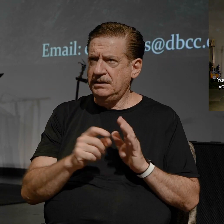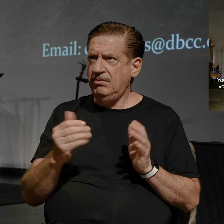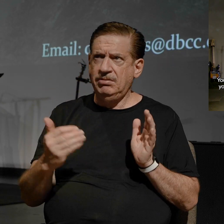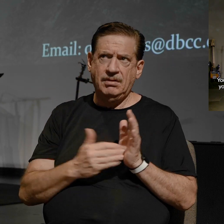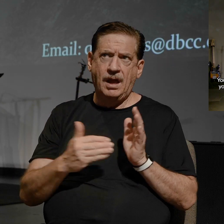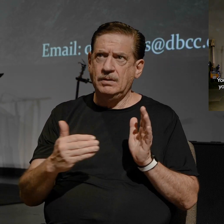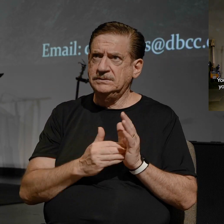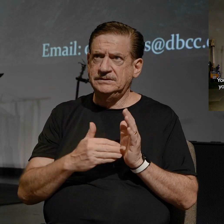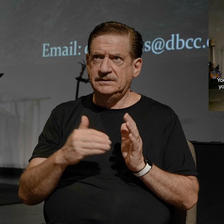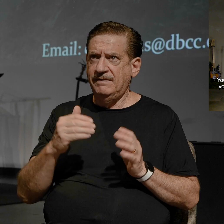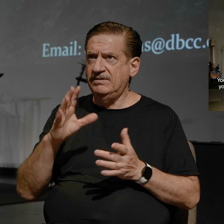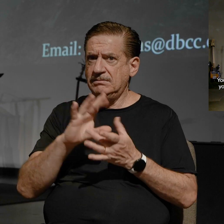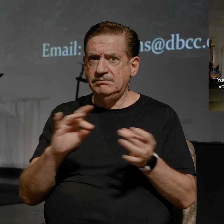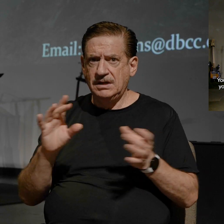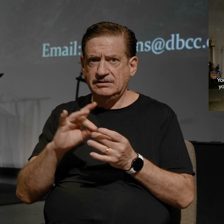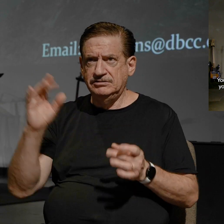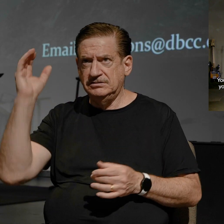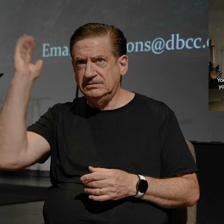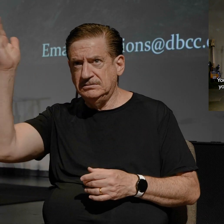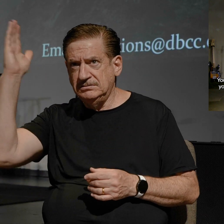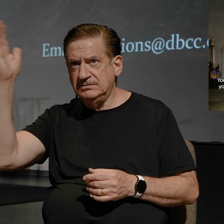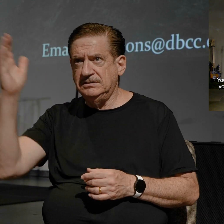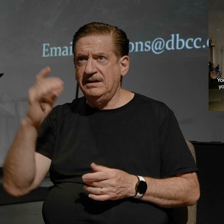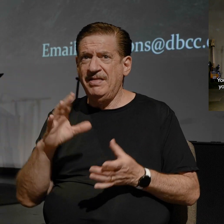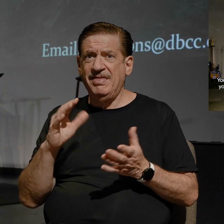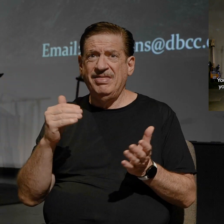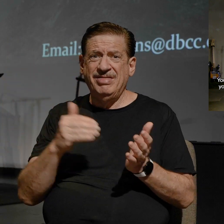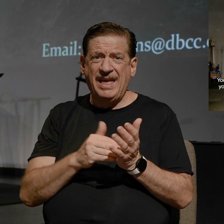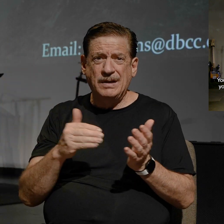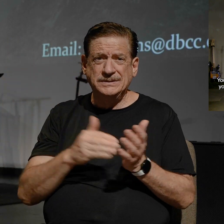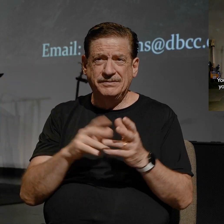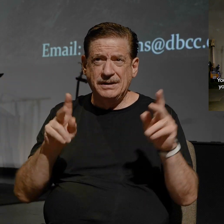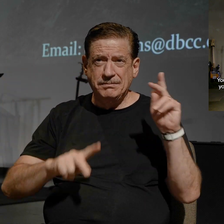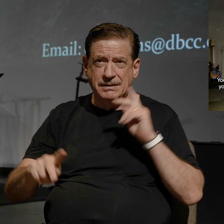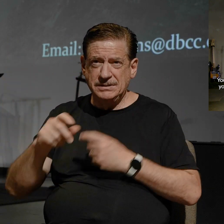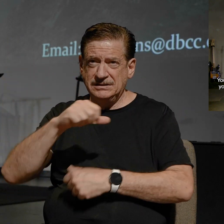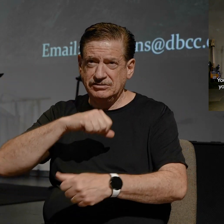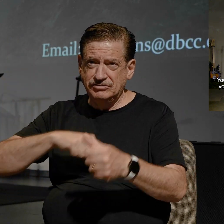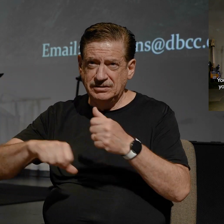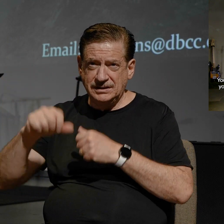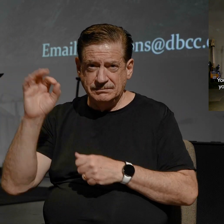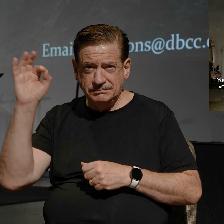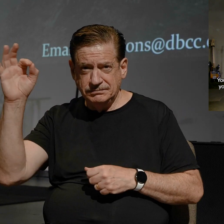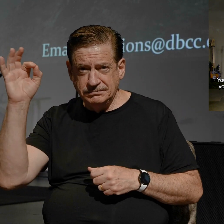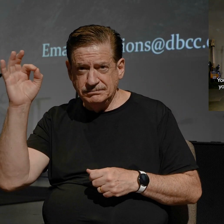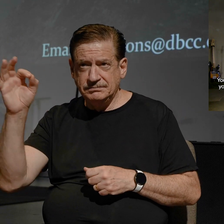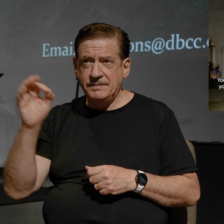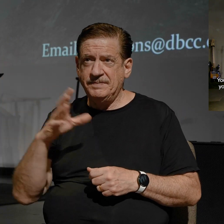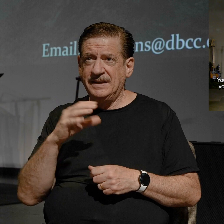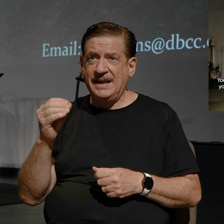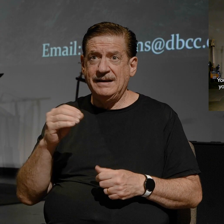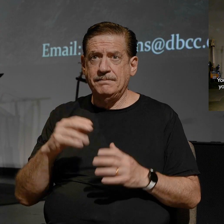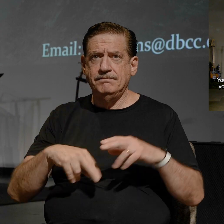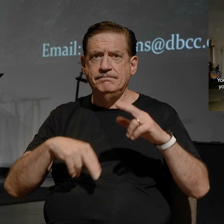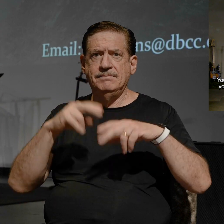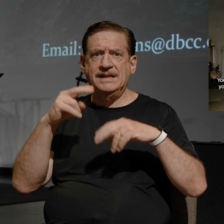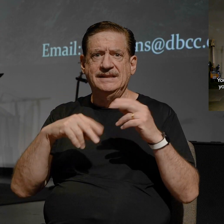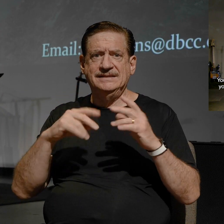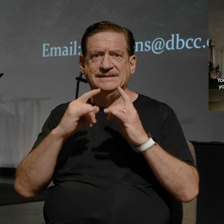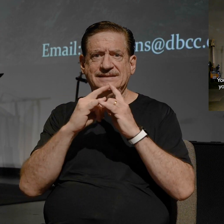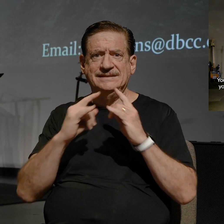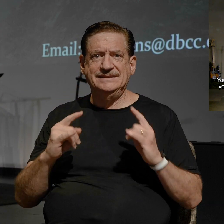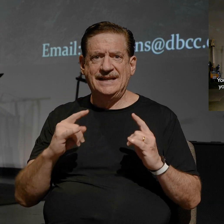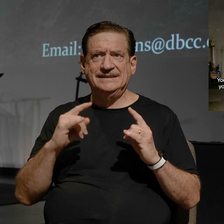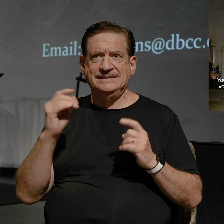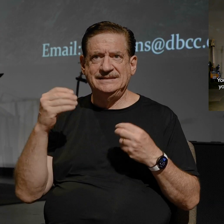messages, thousands of people interacted with. Sitting next to Paul as he would build tents to sell